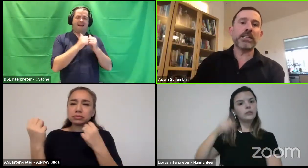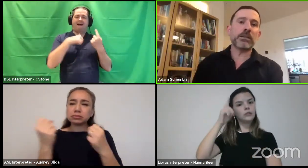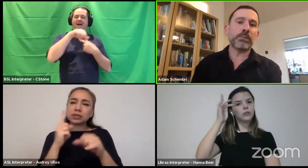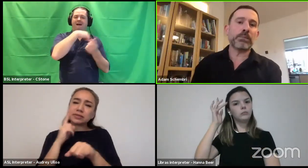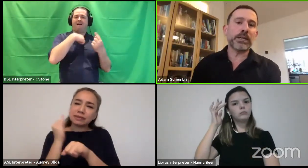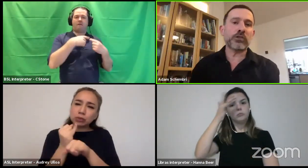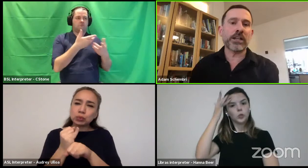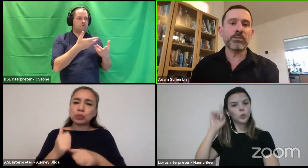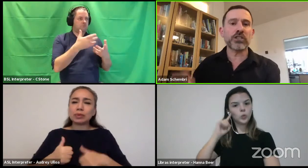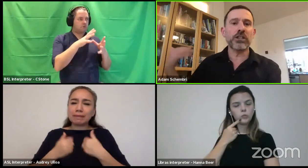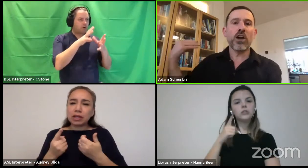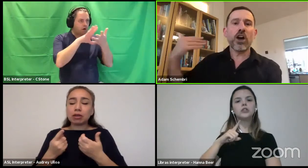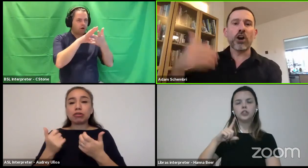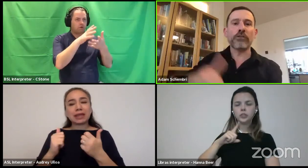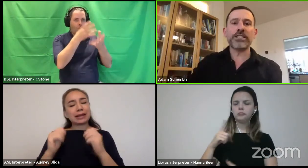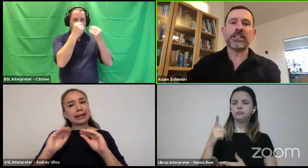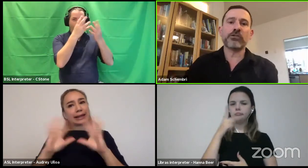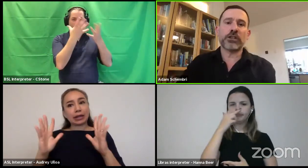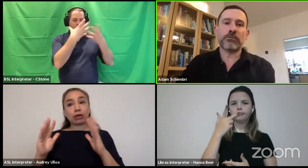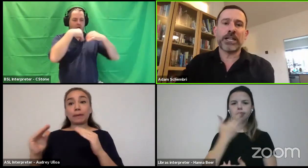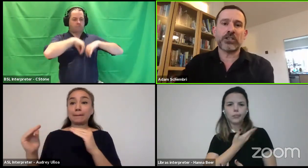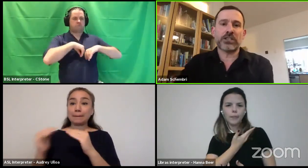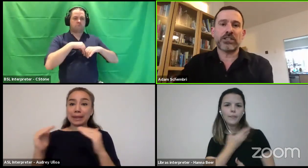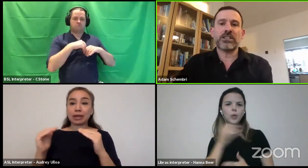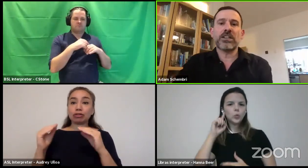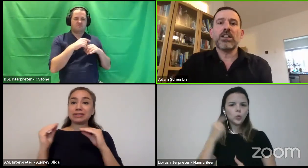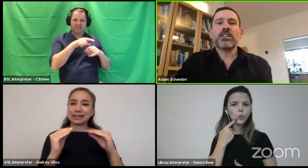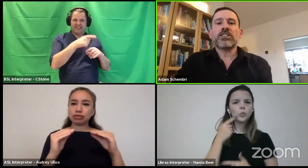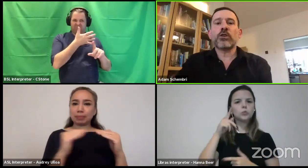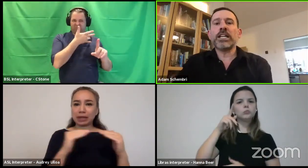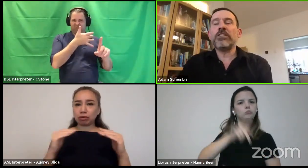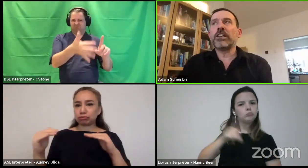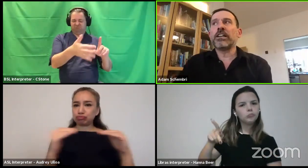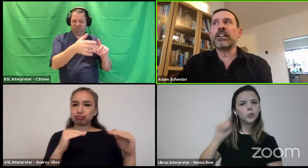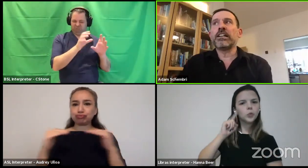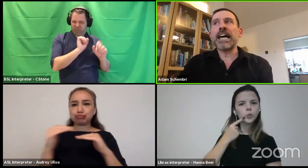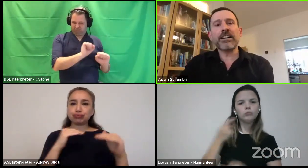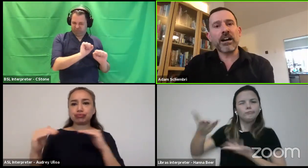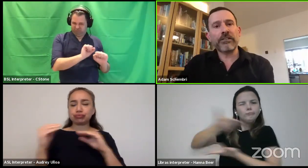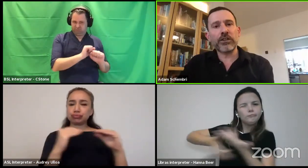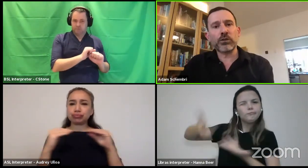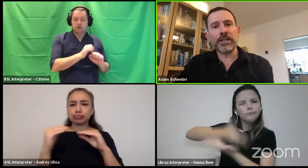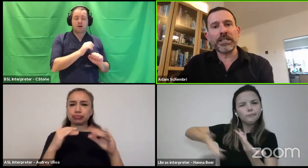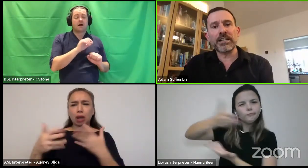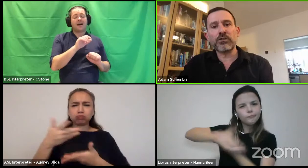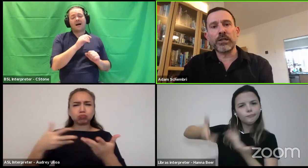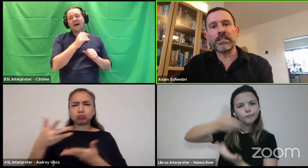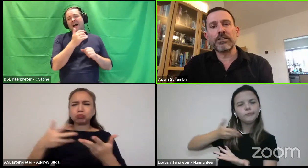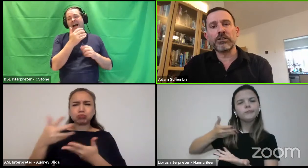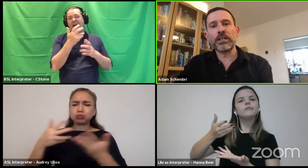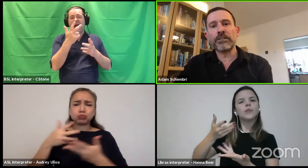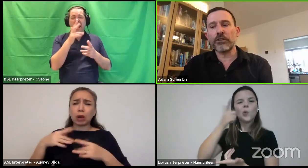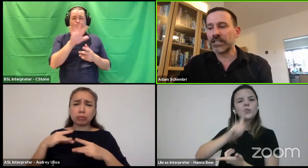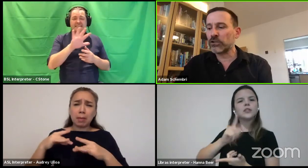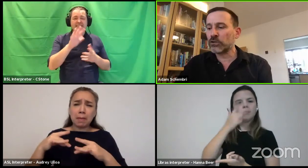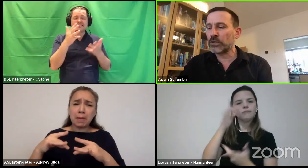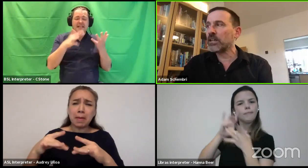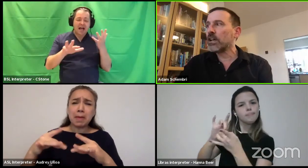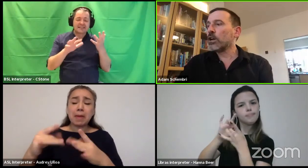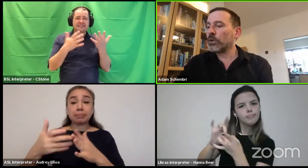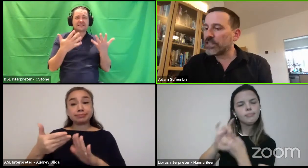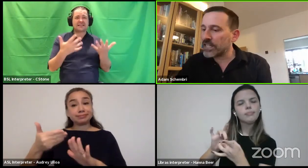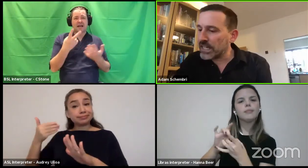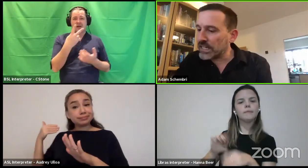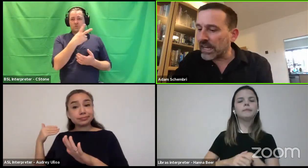well-established peer-to-peer transmission over several generations. So in the latter half of the 20th century and into the 21st